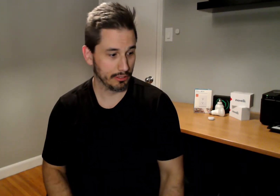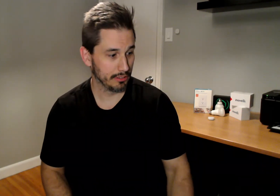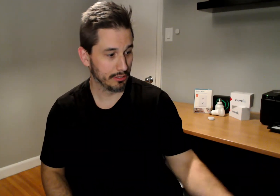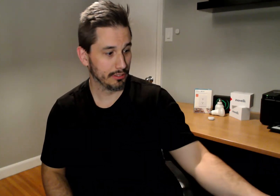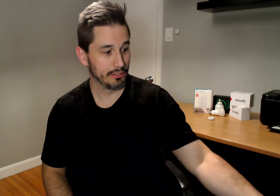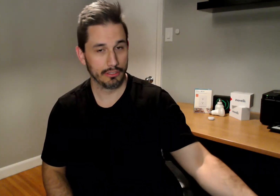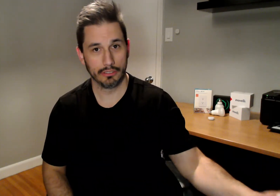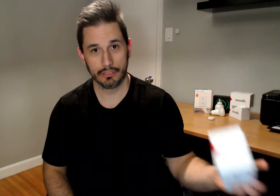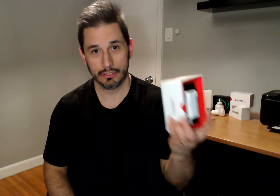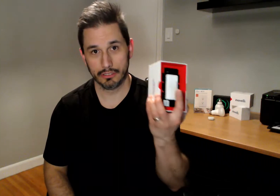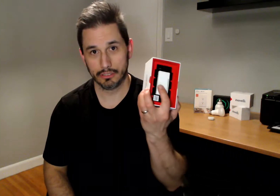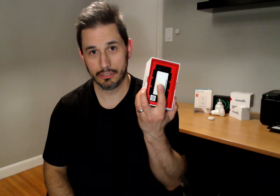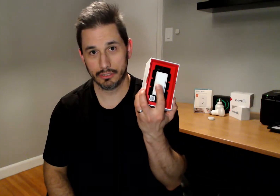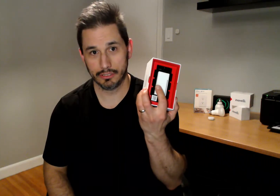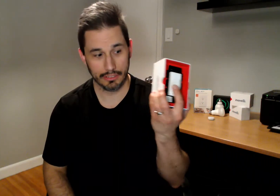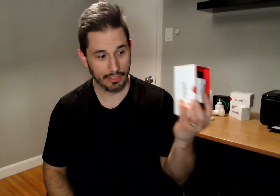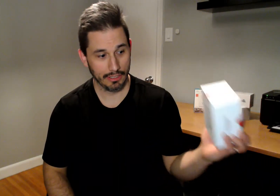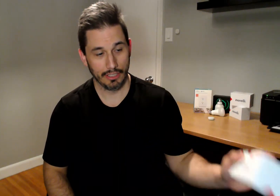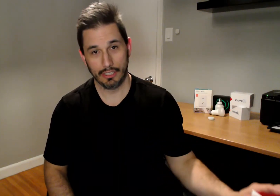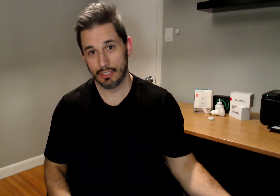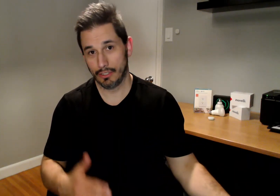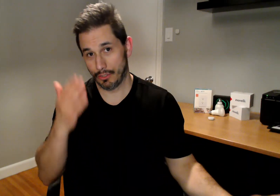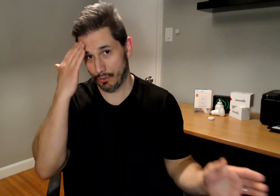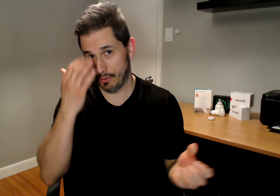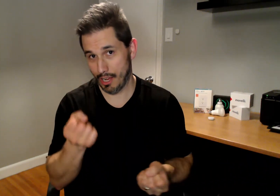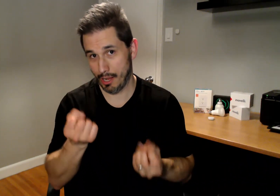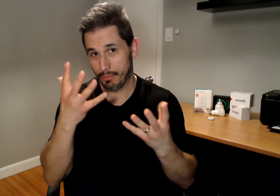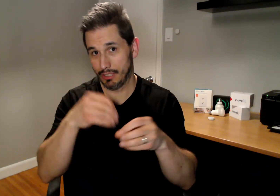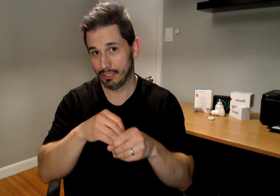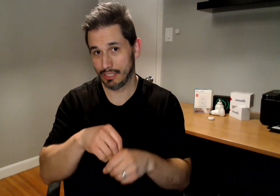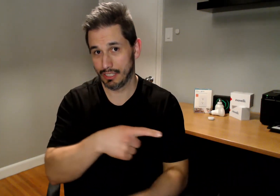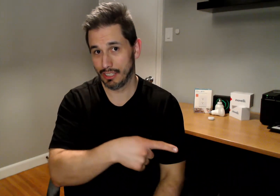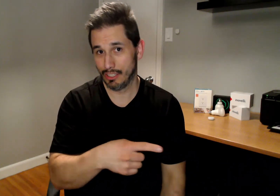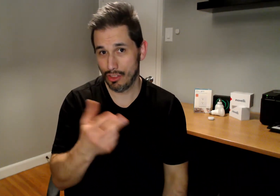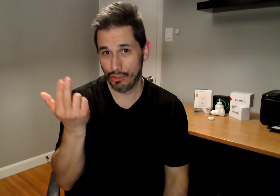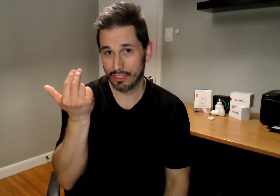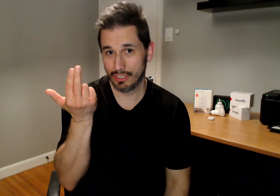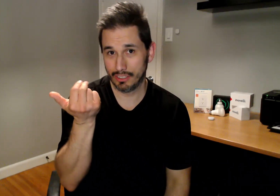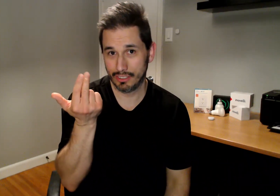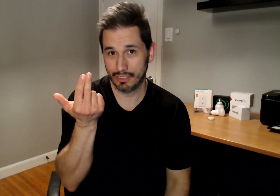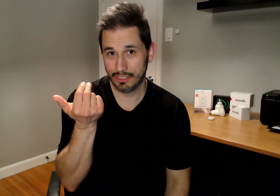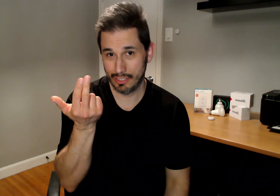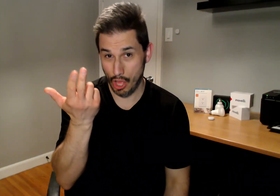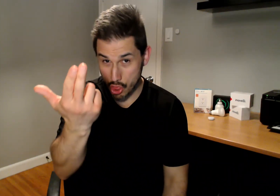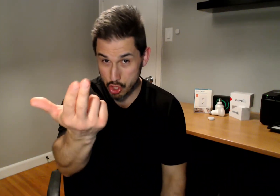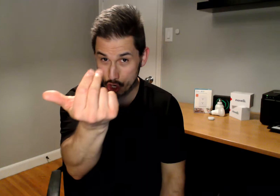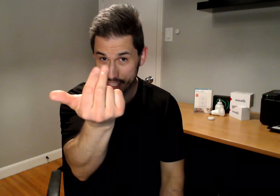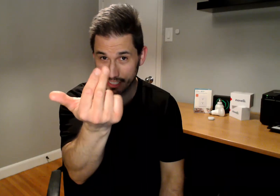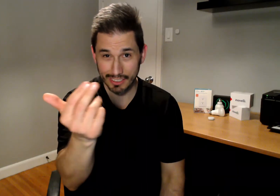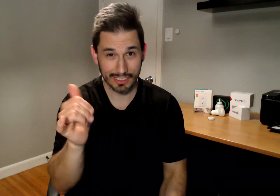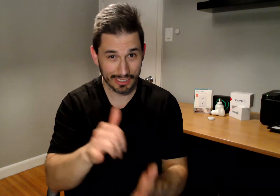However, the Inovelli Smart Switch has 13 different buttons. 13! That's so many!